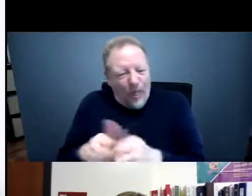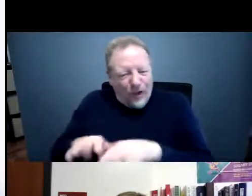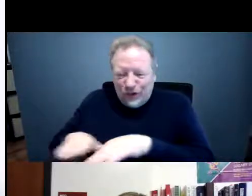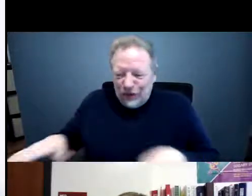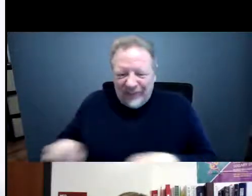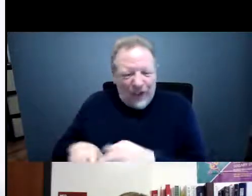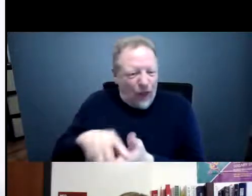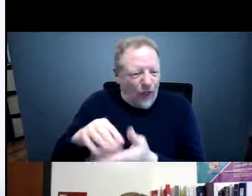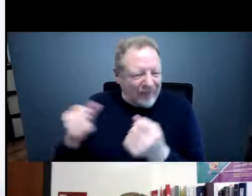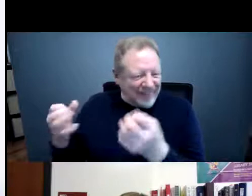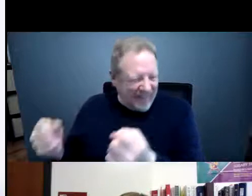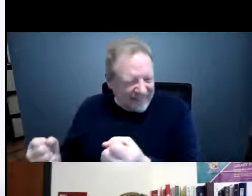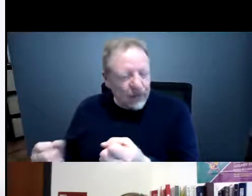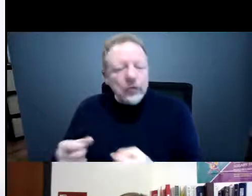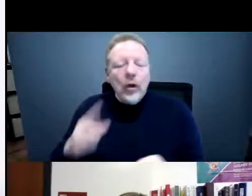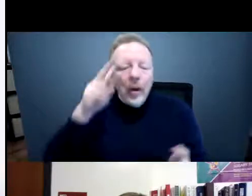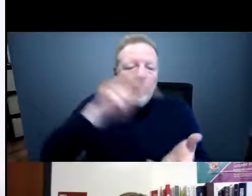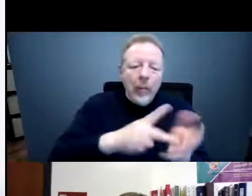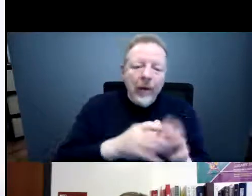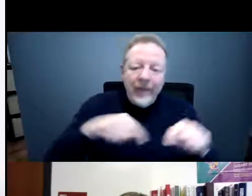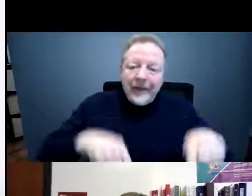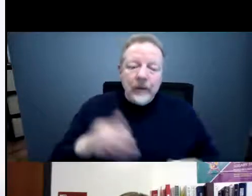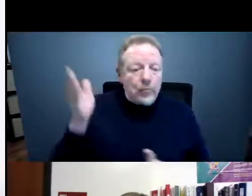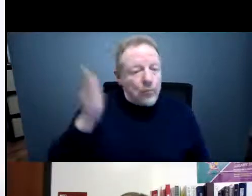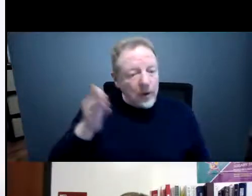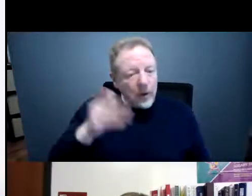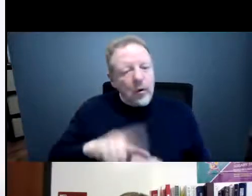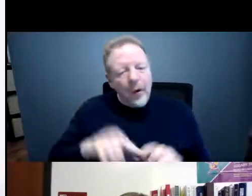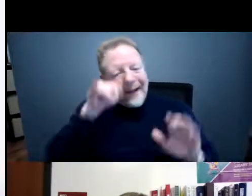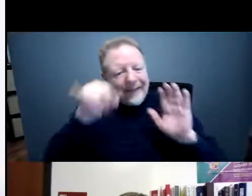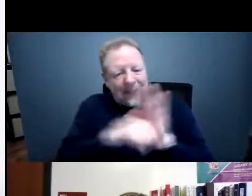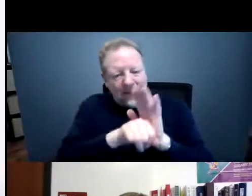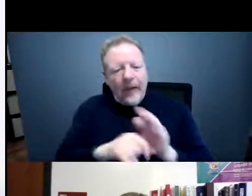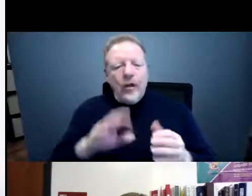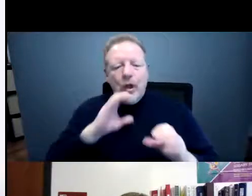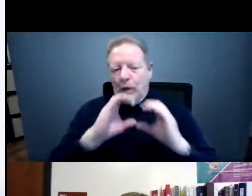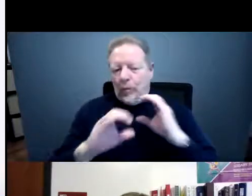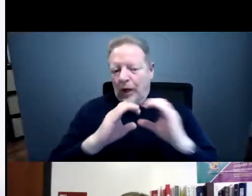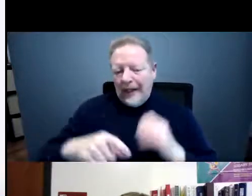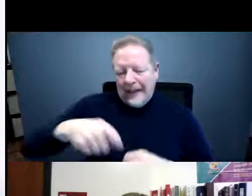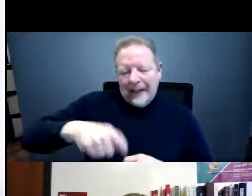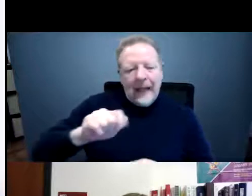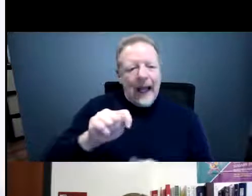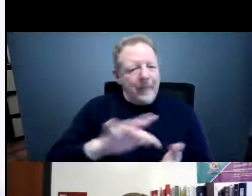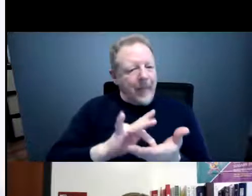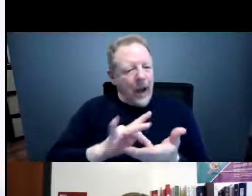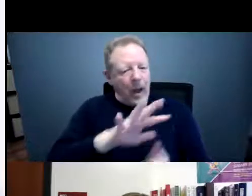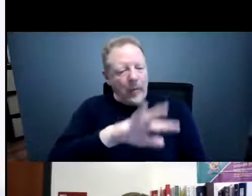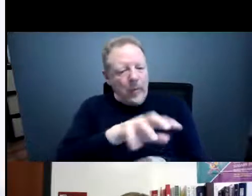And since one of the purposes of this presentation was to identify the communication needs at medical appointments, and